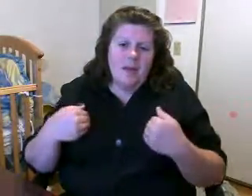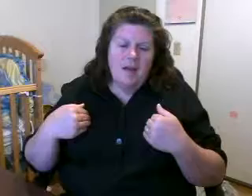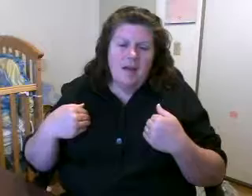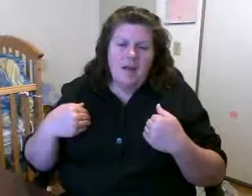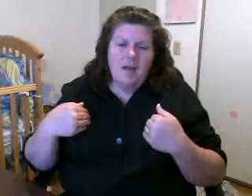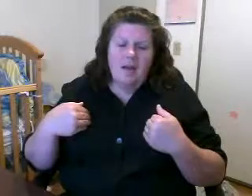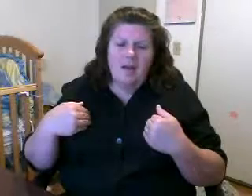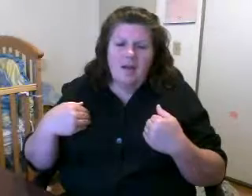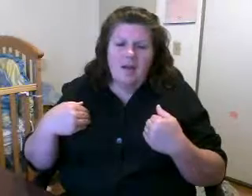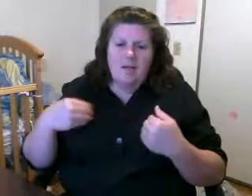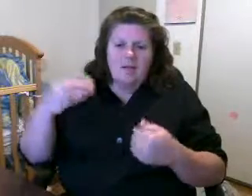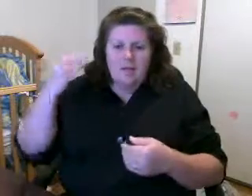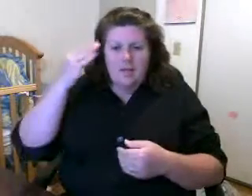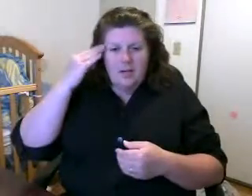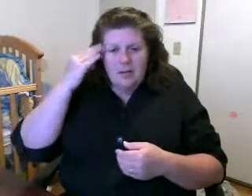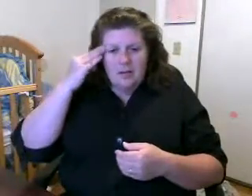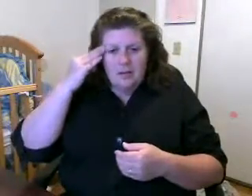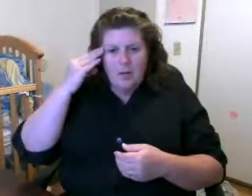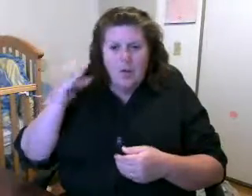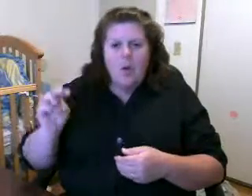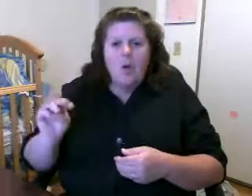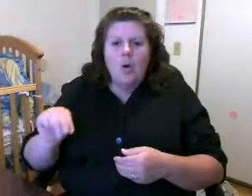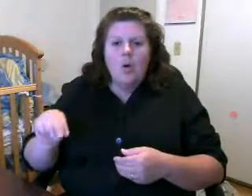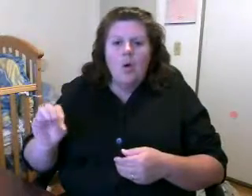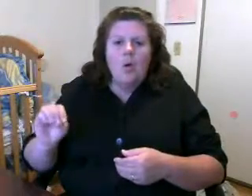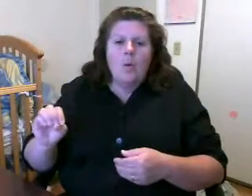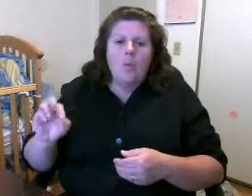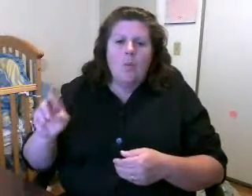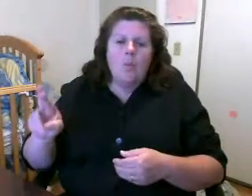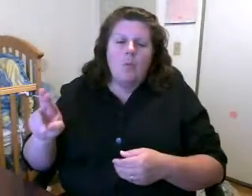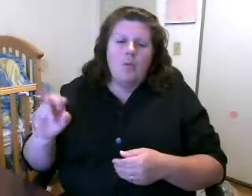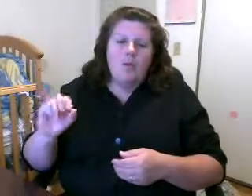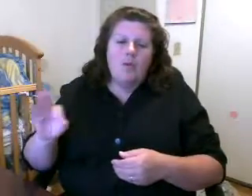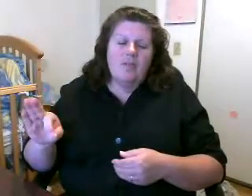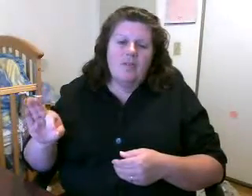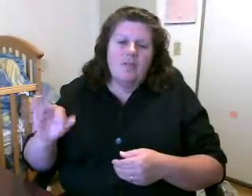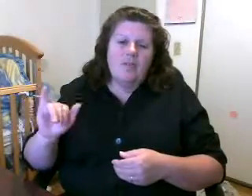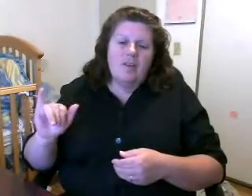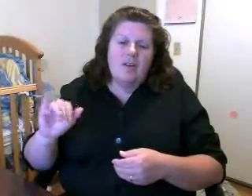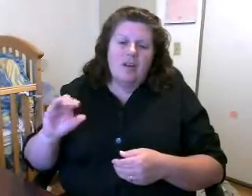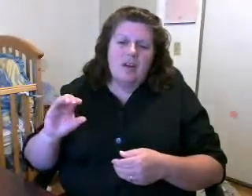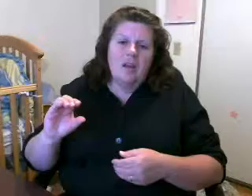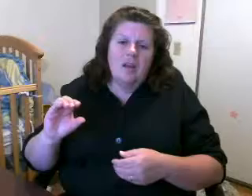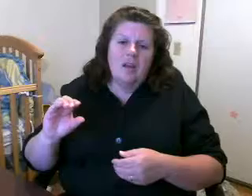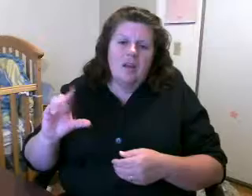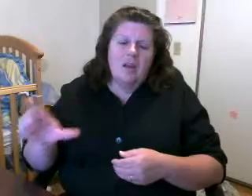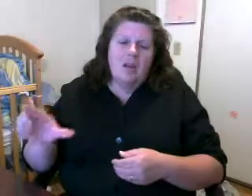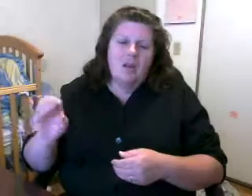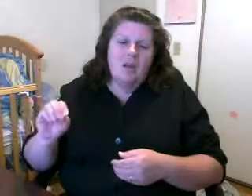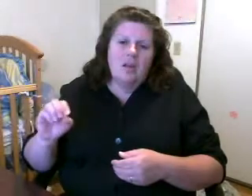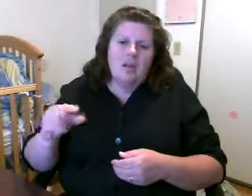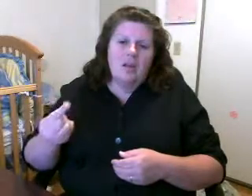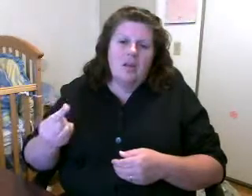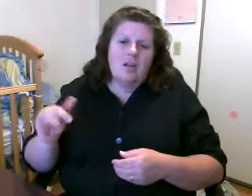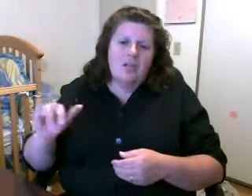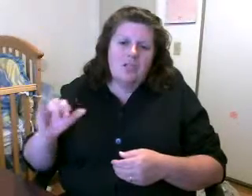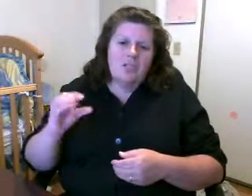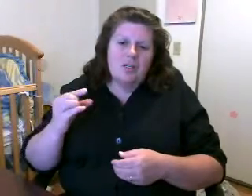structure, morphological structure, such as semantics, syntax, functional